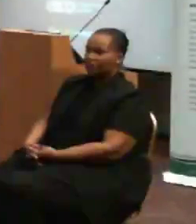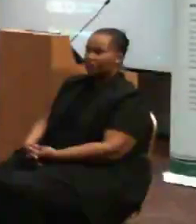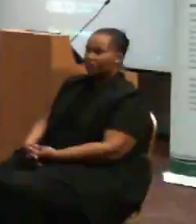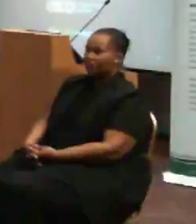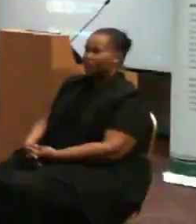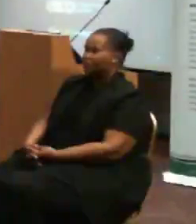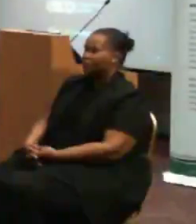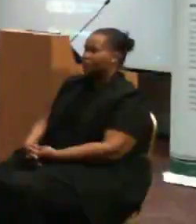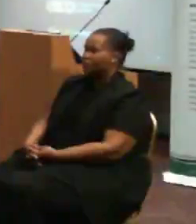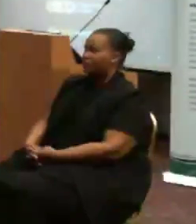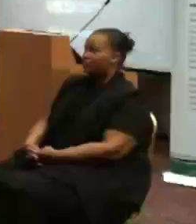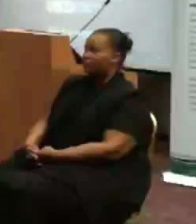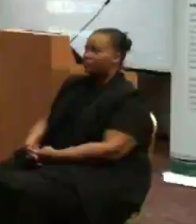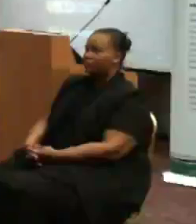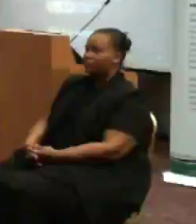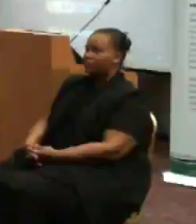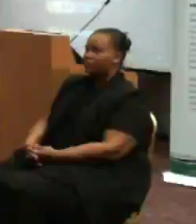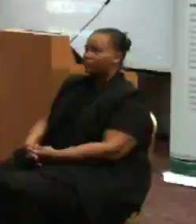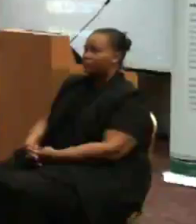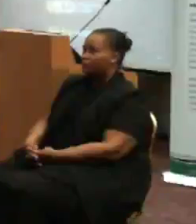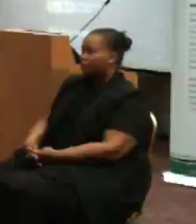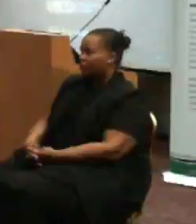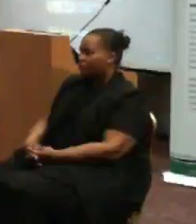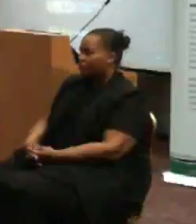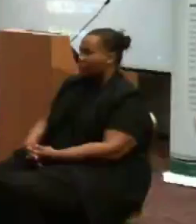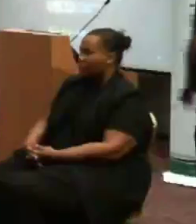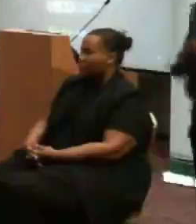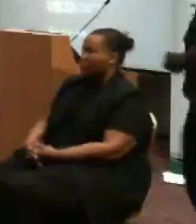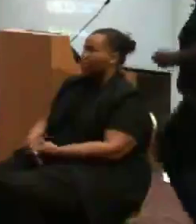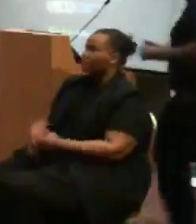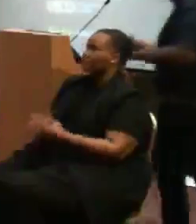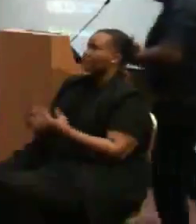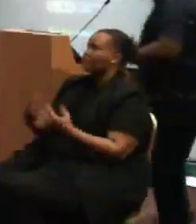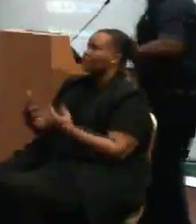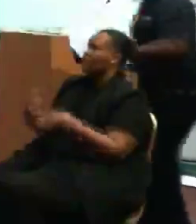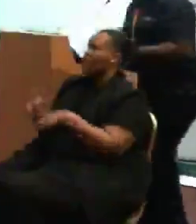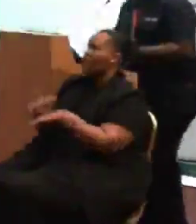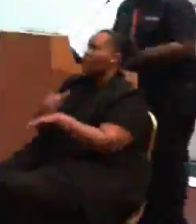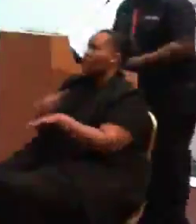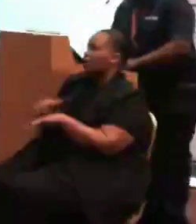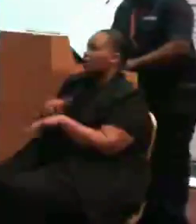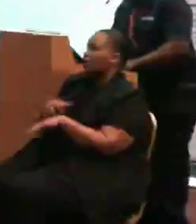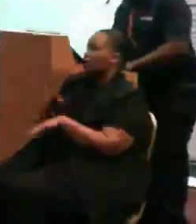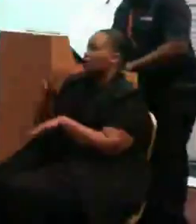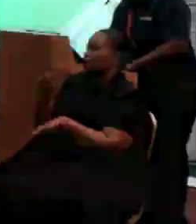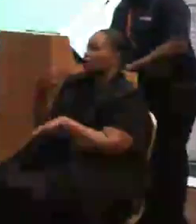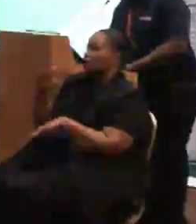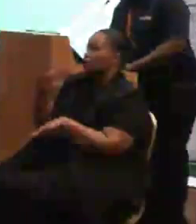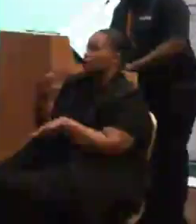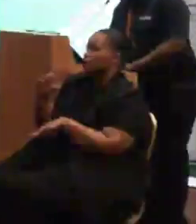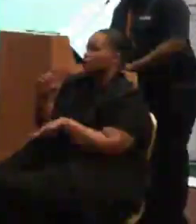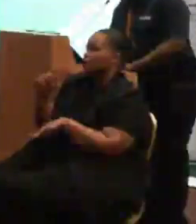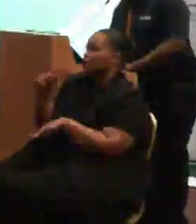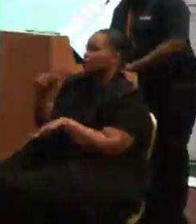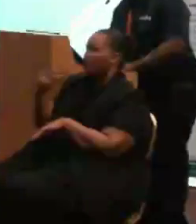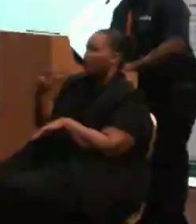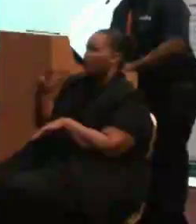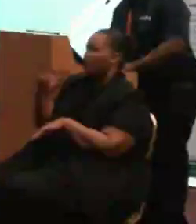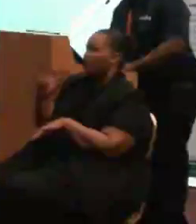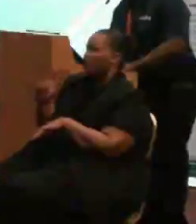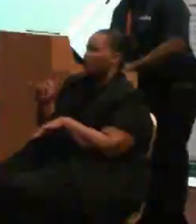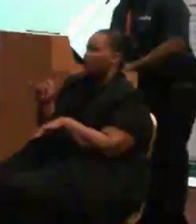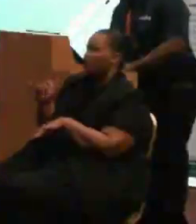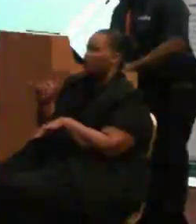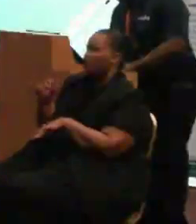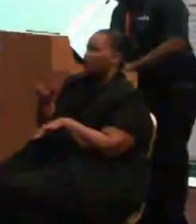on to take another presenter, Agri Northern Cape, Nicole Jansen. Agri Northern Cape, we've got